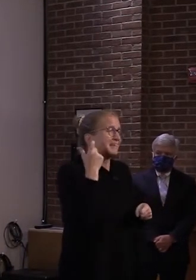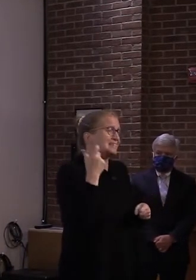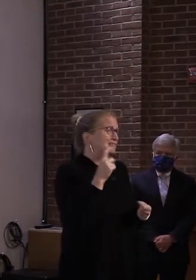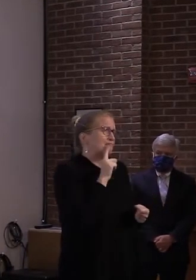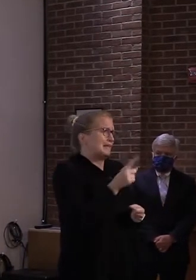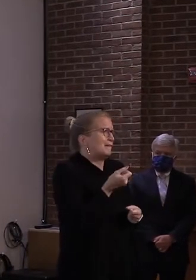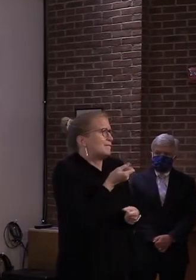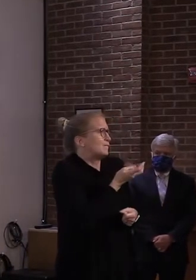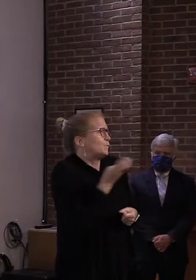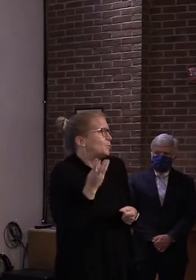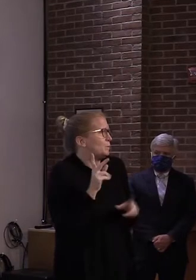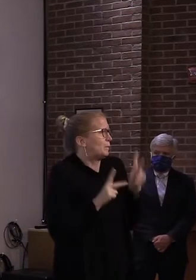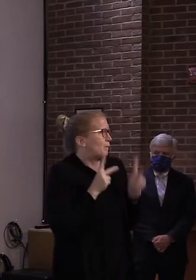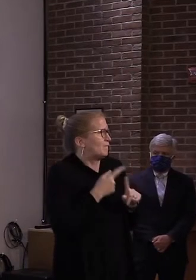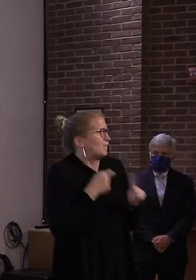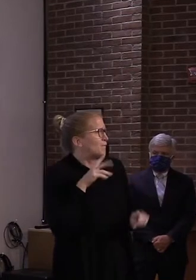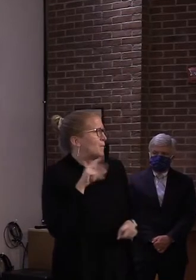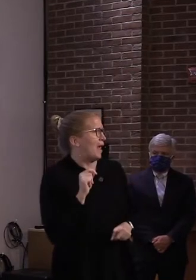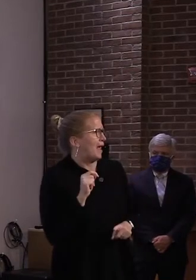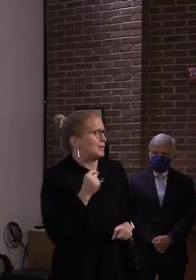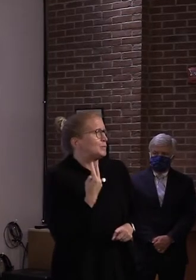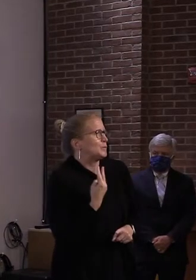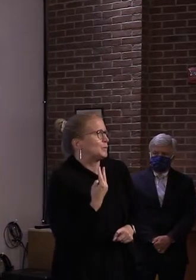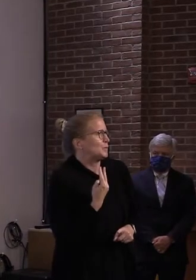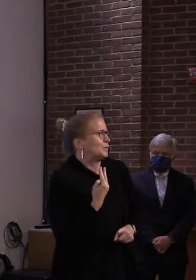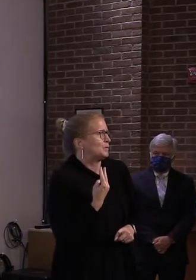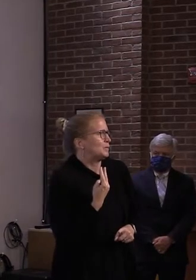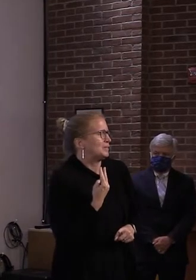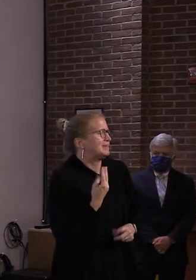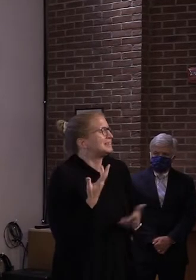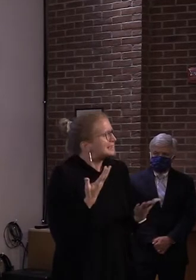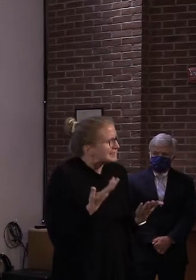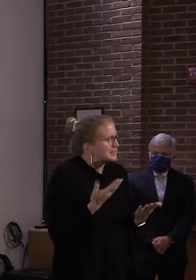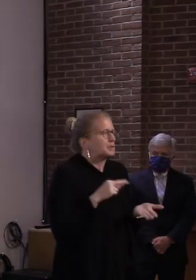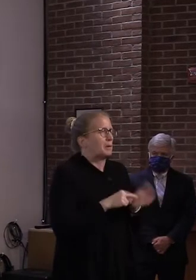of Vermonters, only two affected thus far.